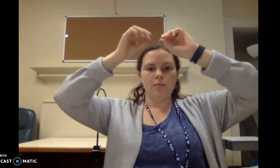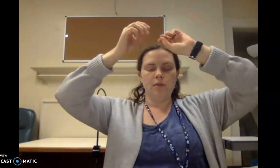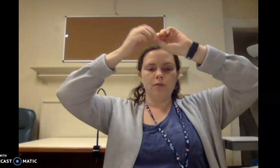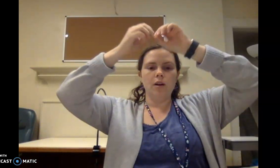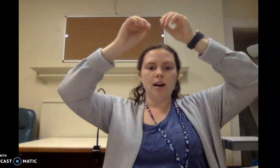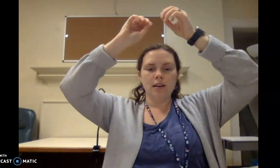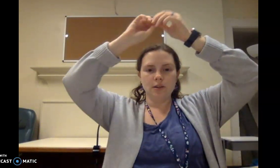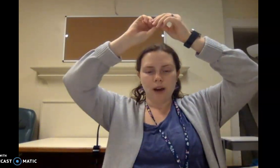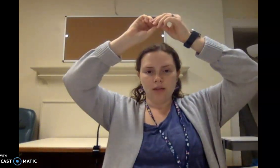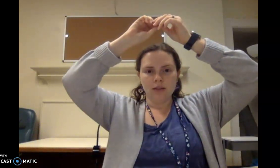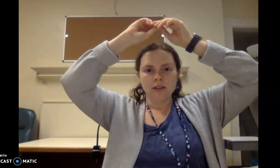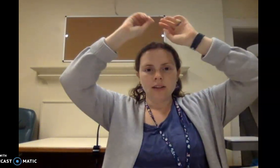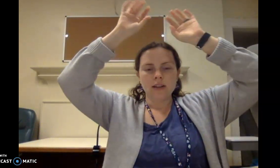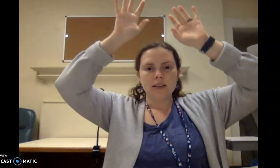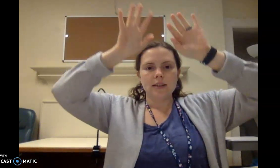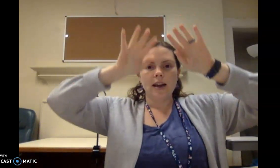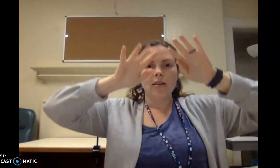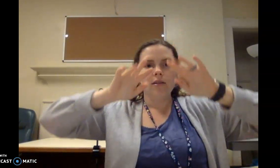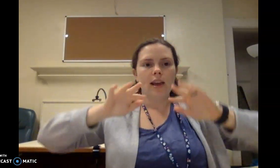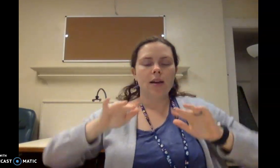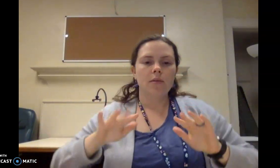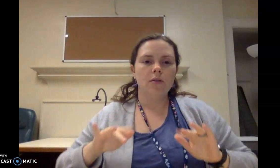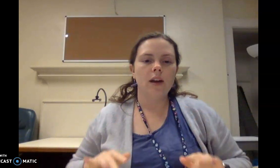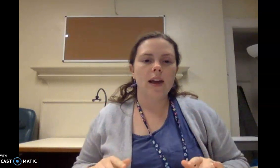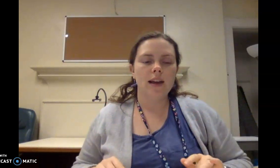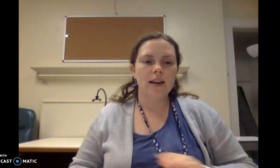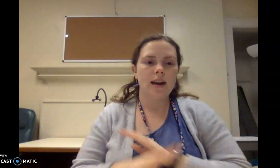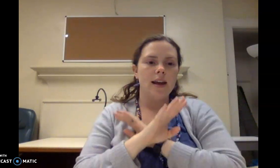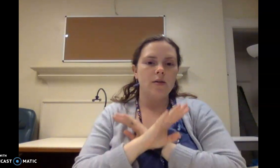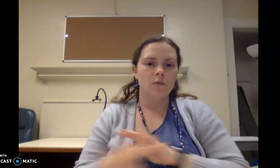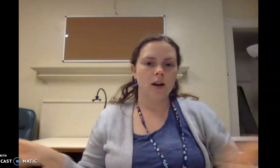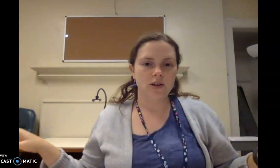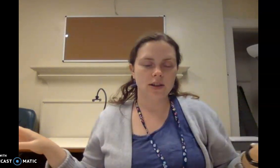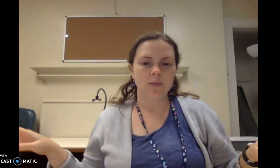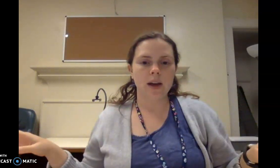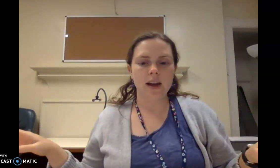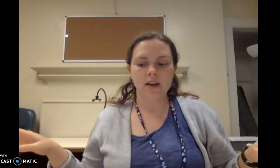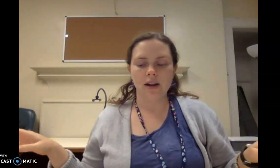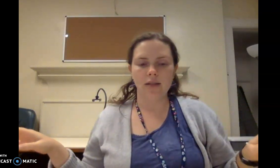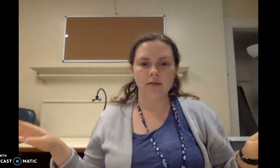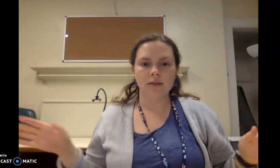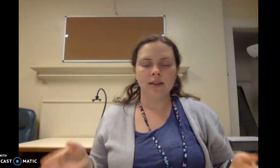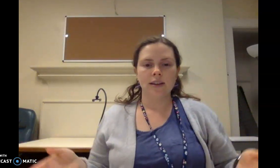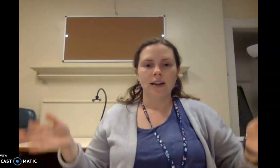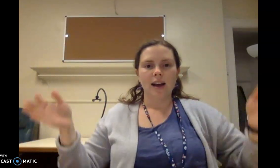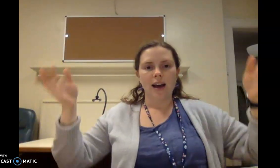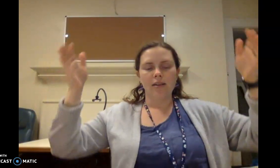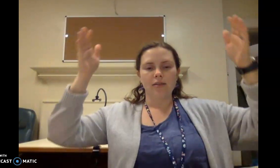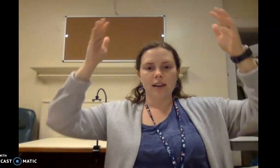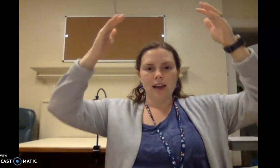the water spout. Down came the rain and washed the spider out. Out came